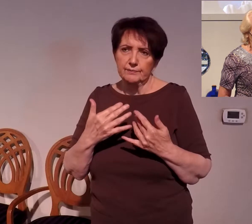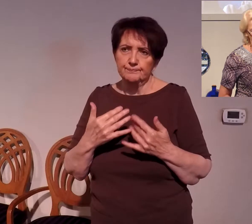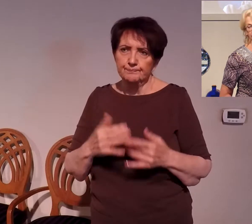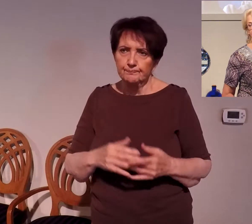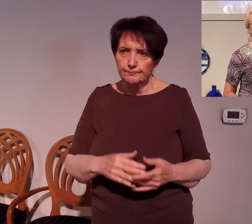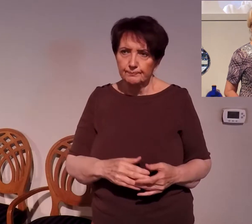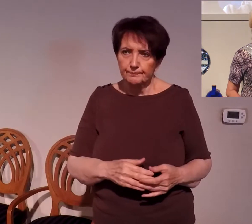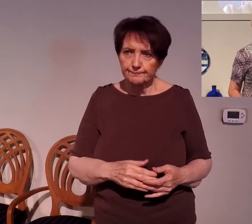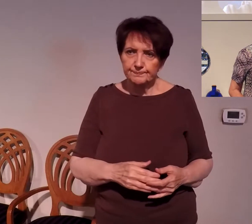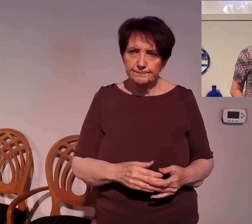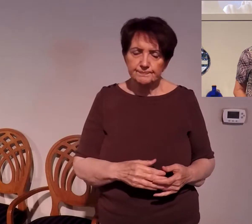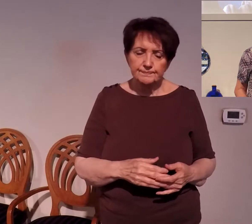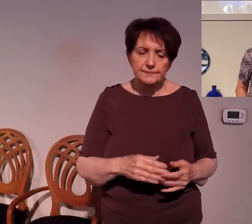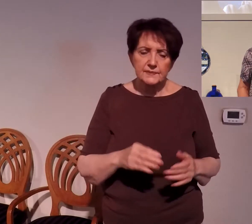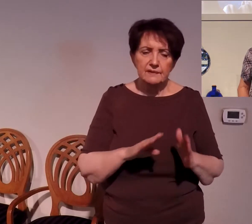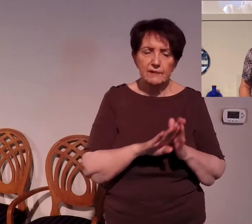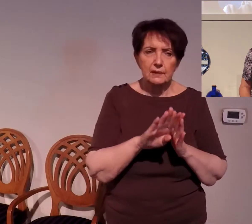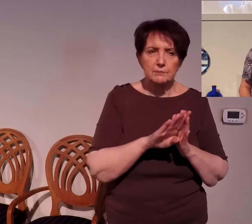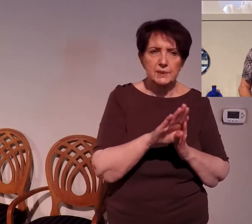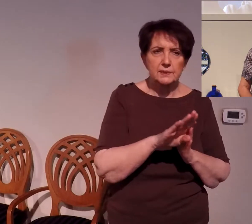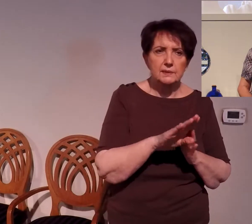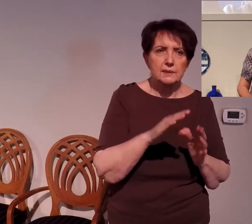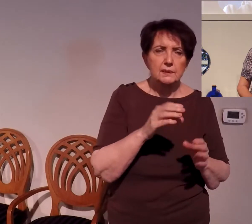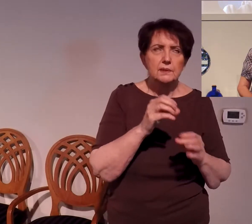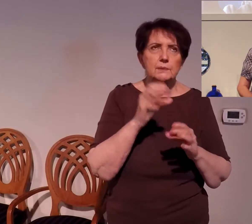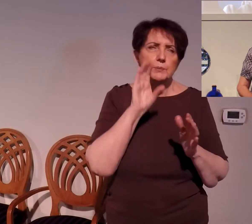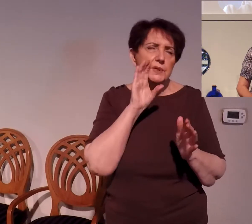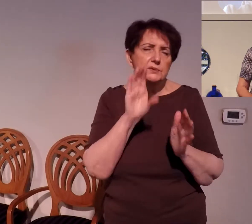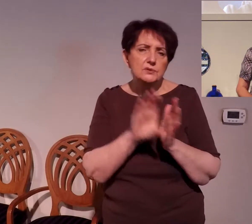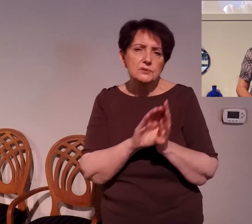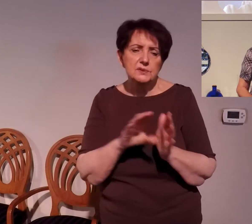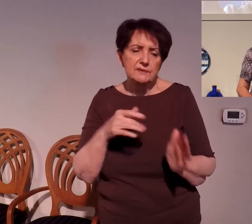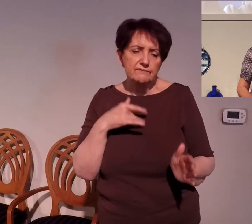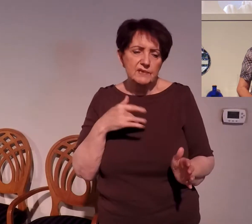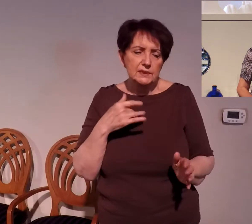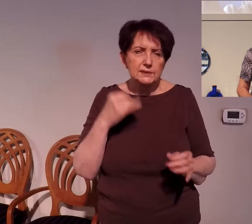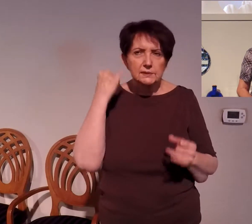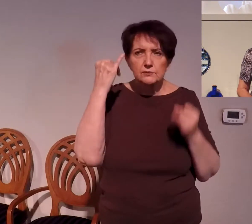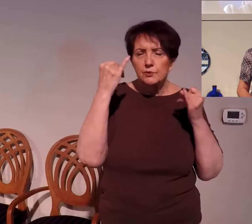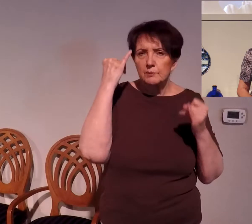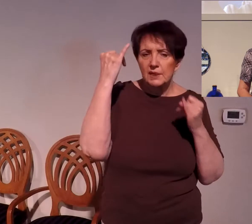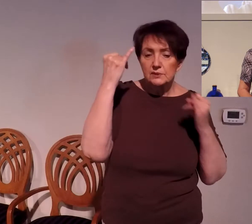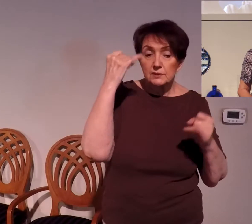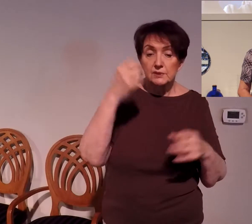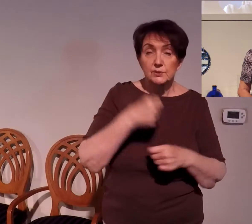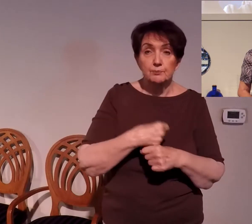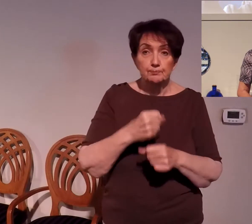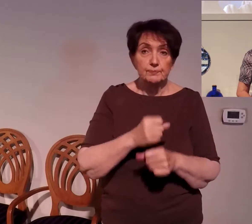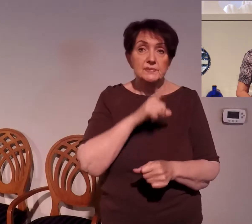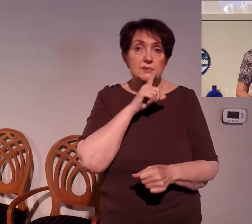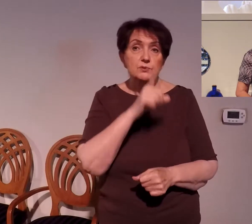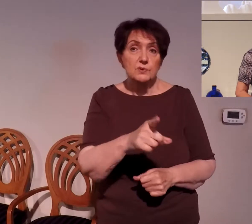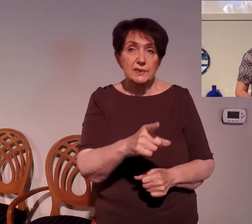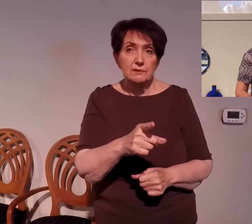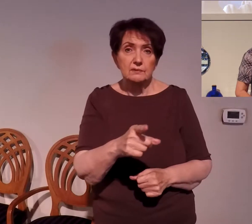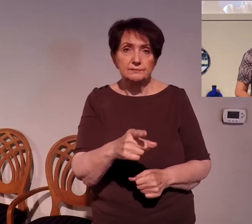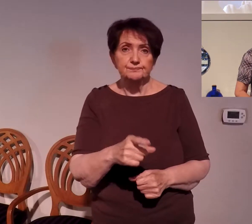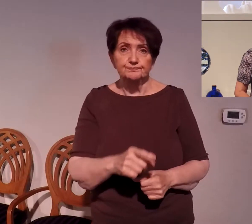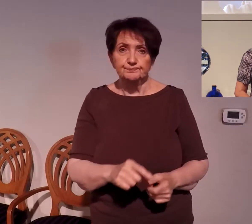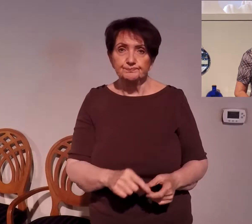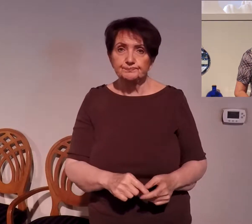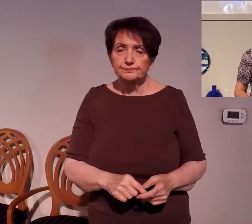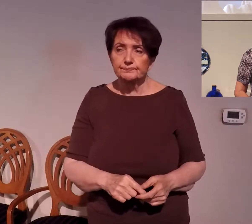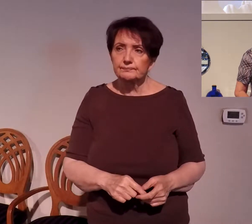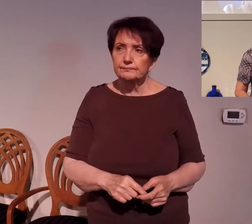and feelings in the imagination is what makes it real to us. Do